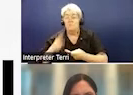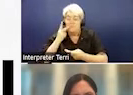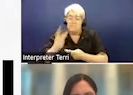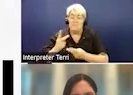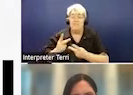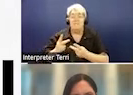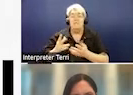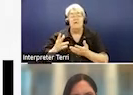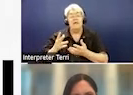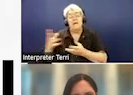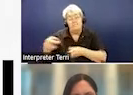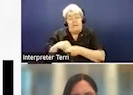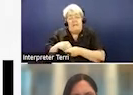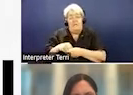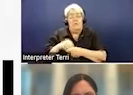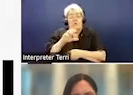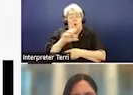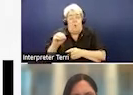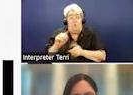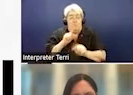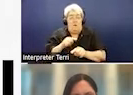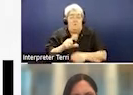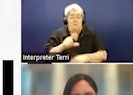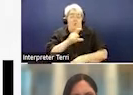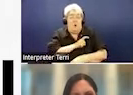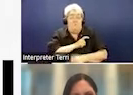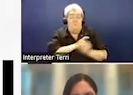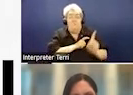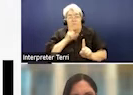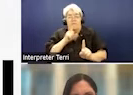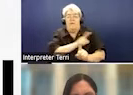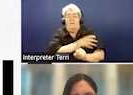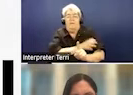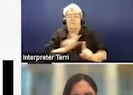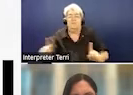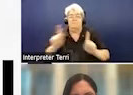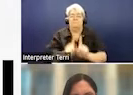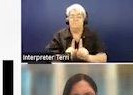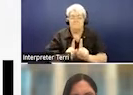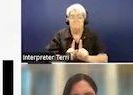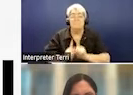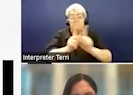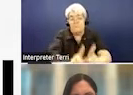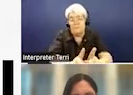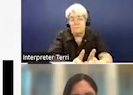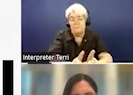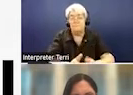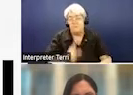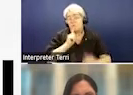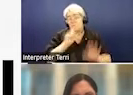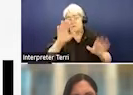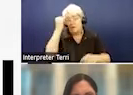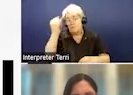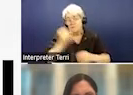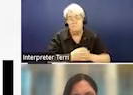embedded co-response, where we take a law enforcement officer, put them inside a car with a clinician. It's a great concept. It really is. And it's